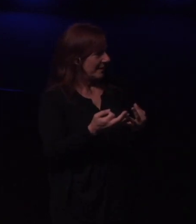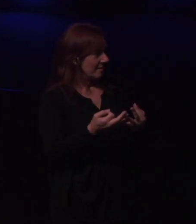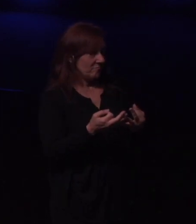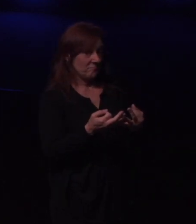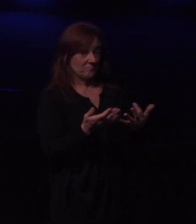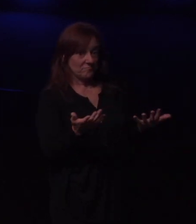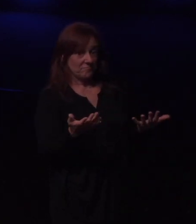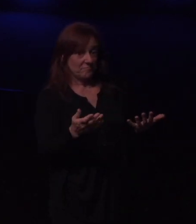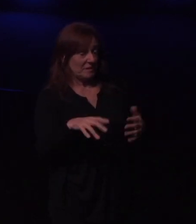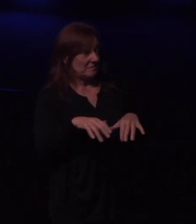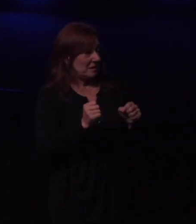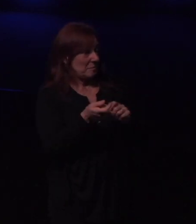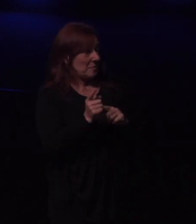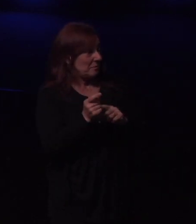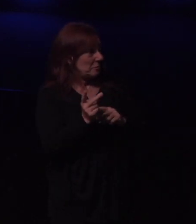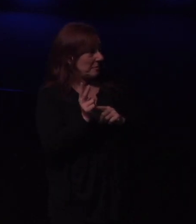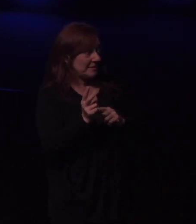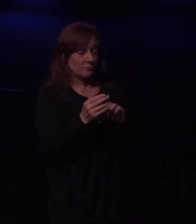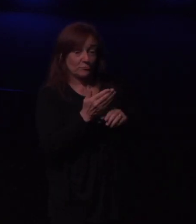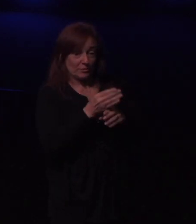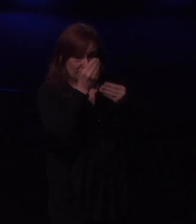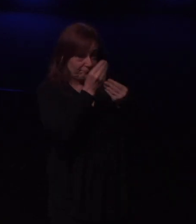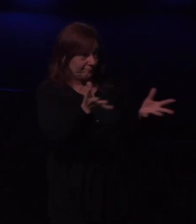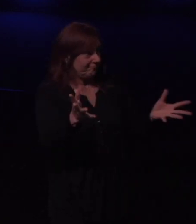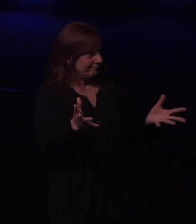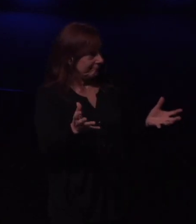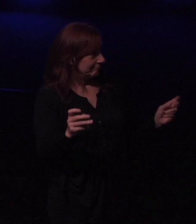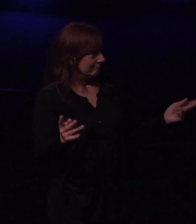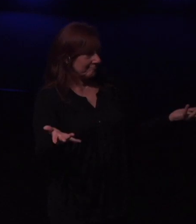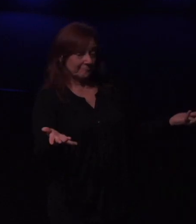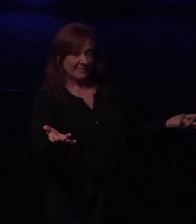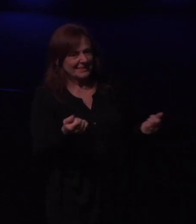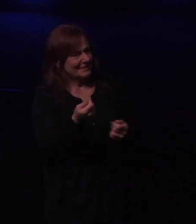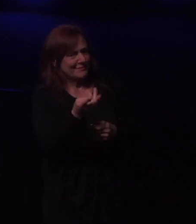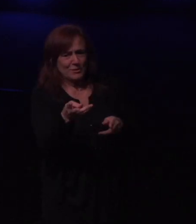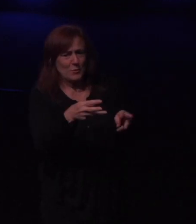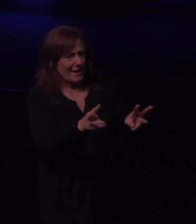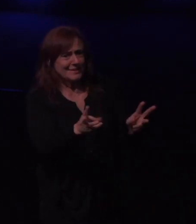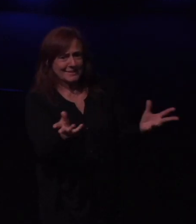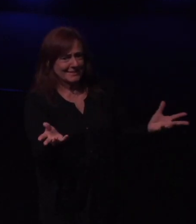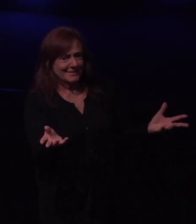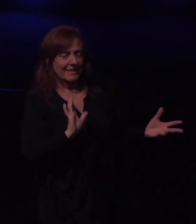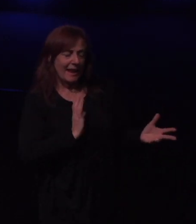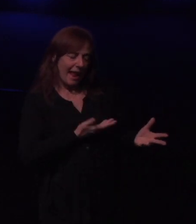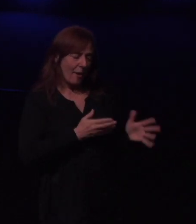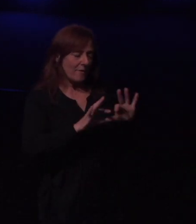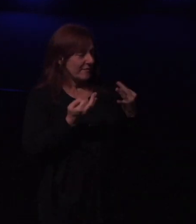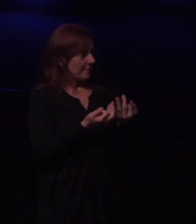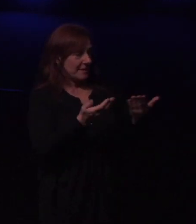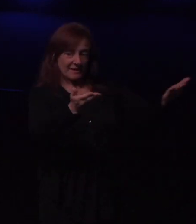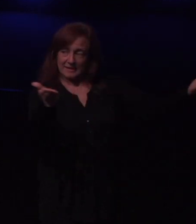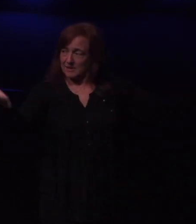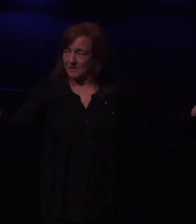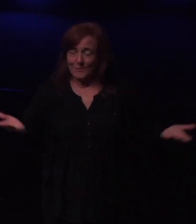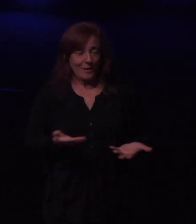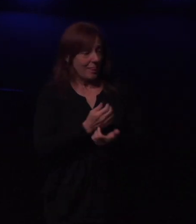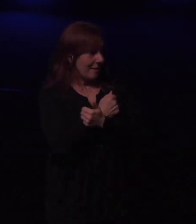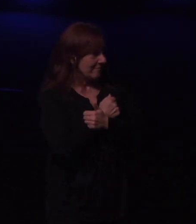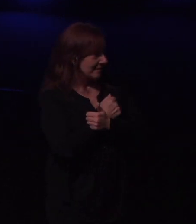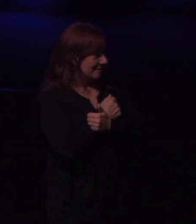just spend a few minutes, I want to share some of them with you. Just a few ways that our family loves.